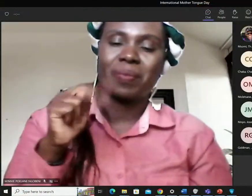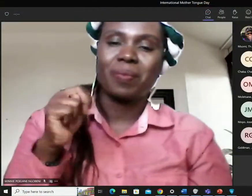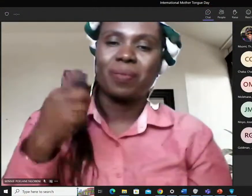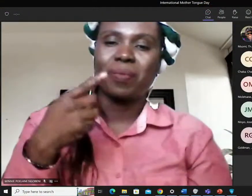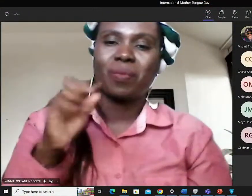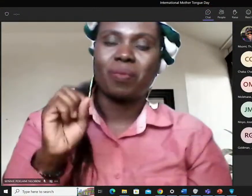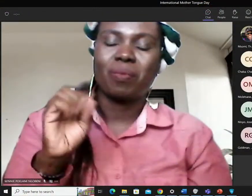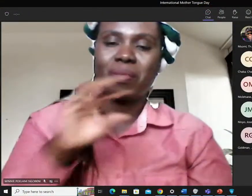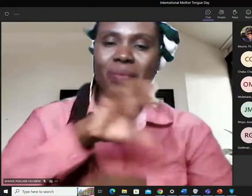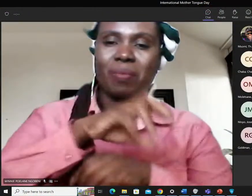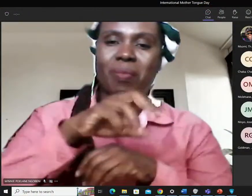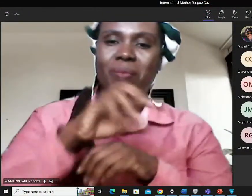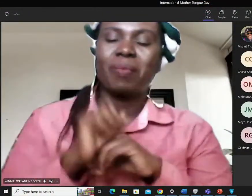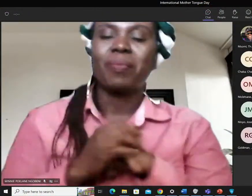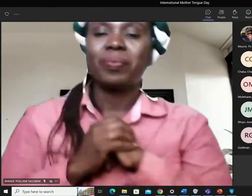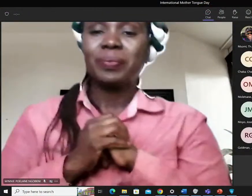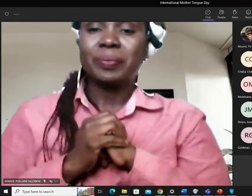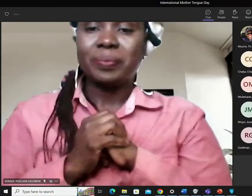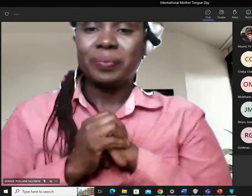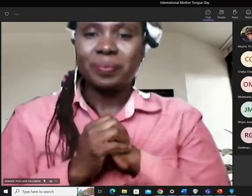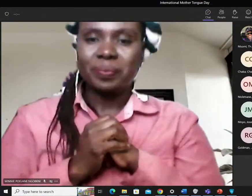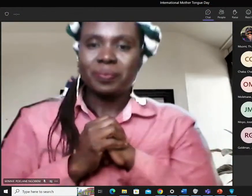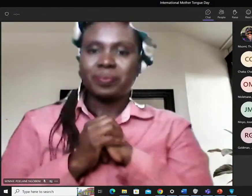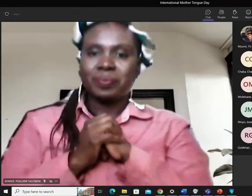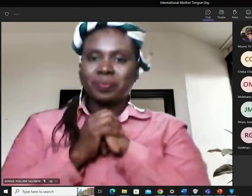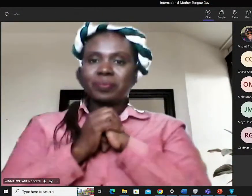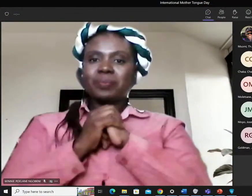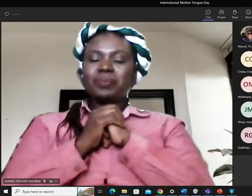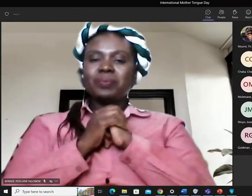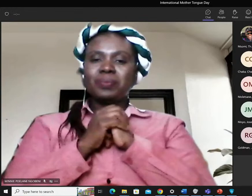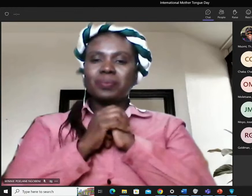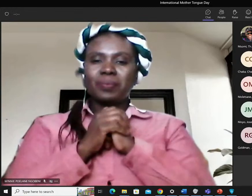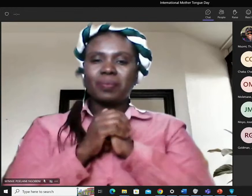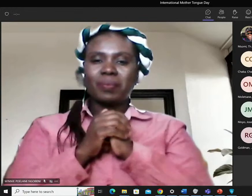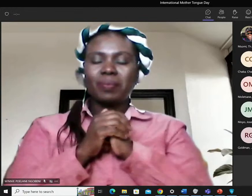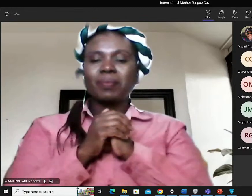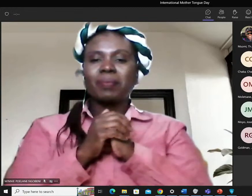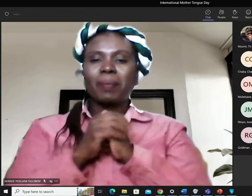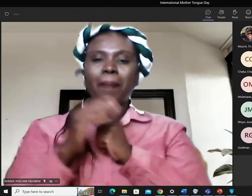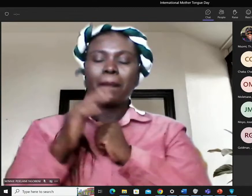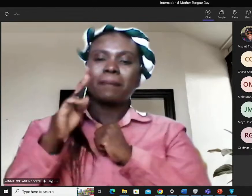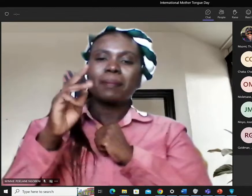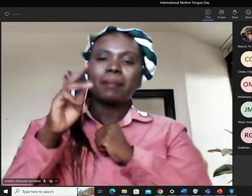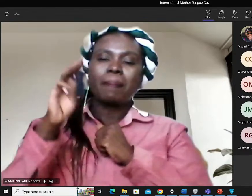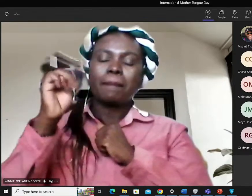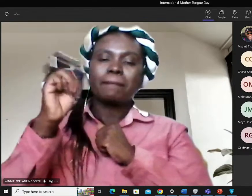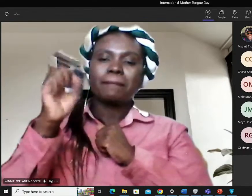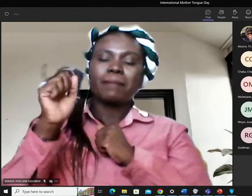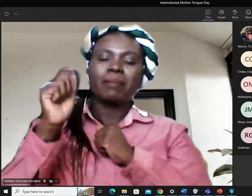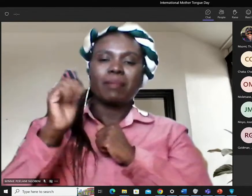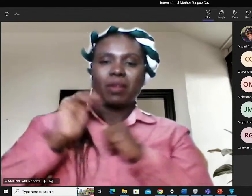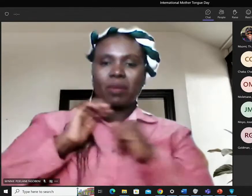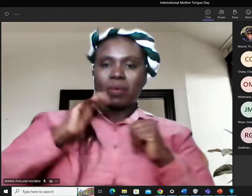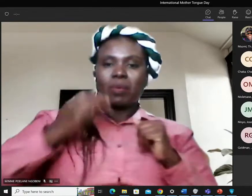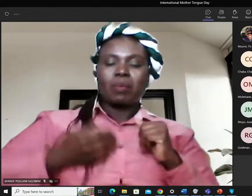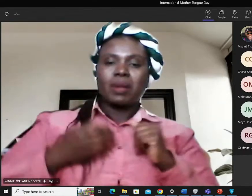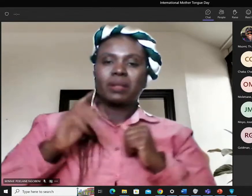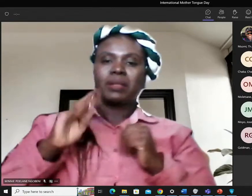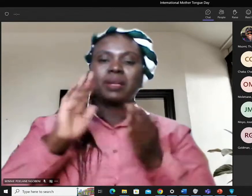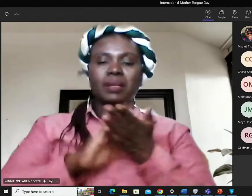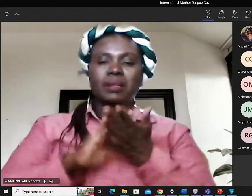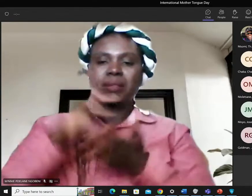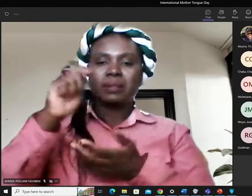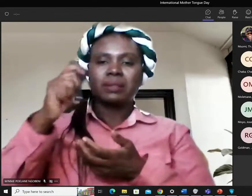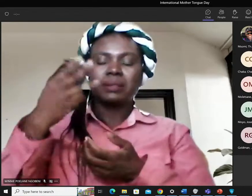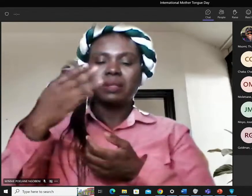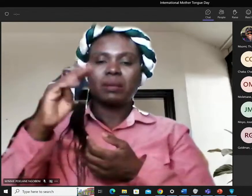department. Just briefly to introduce myself, I'm Andile Mamba, and with Mr. Teboho Ngubane from the